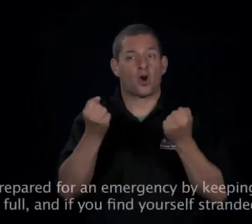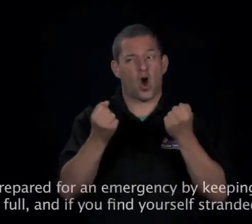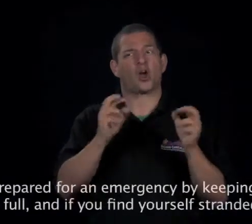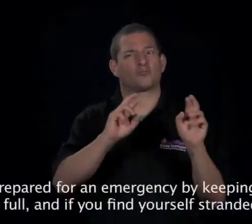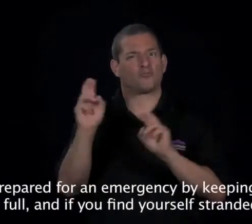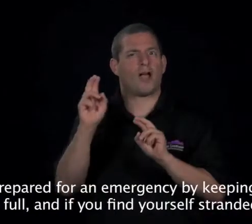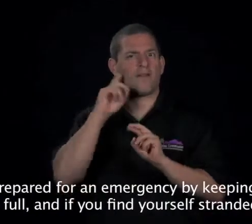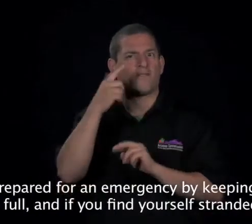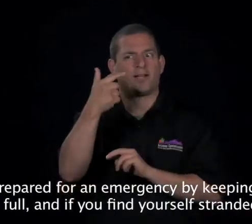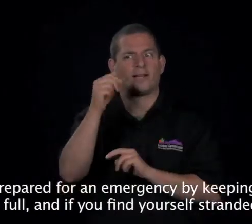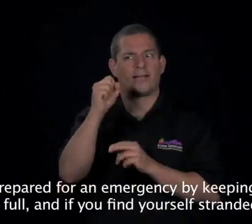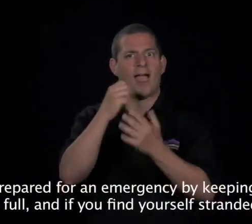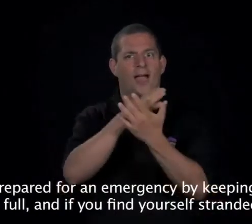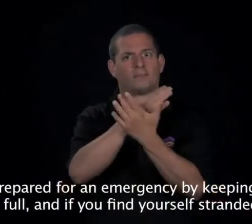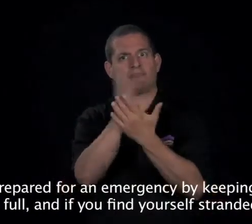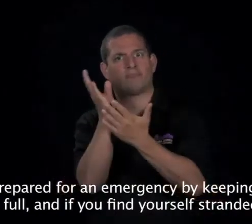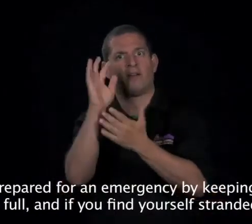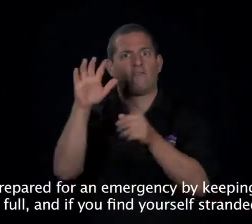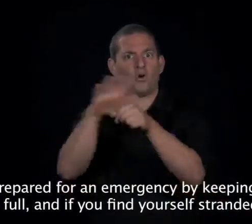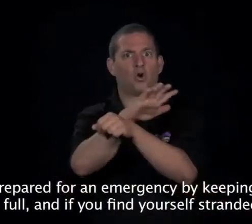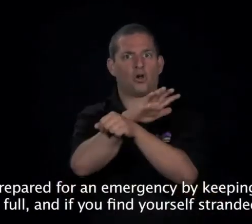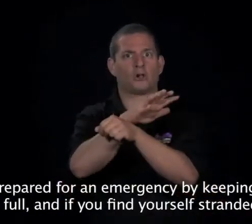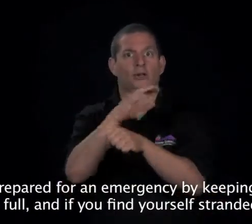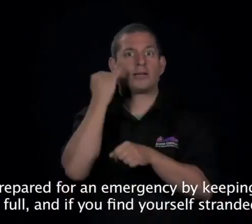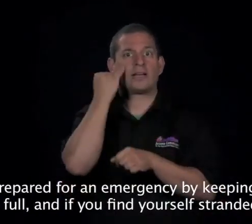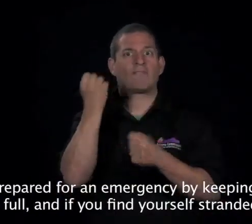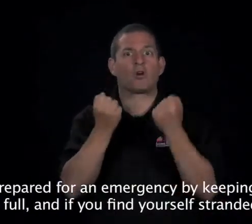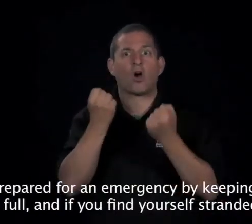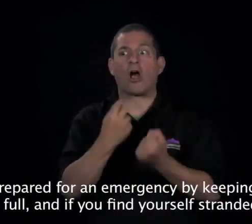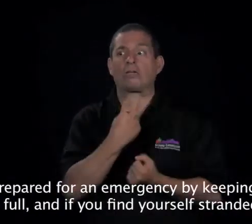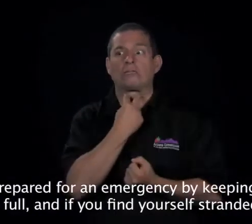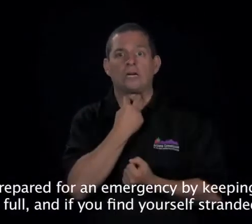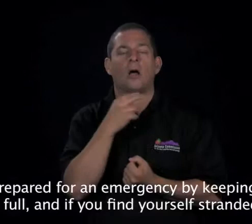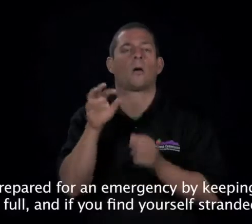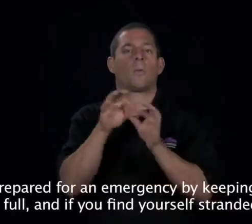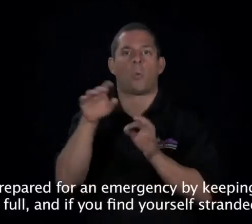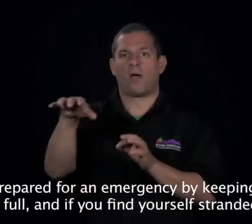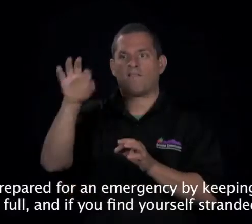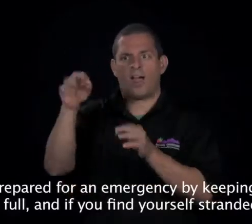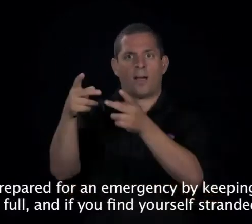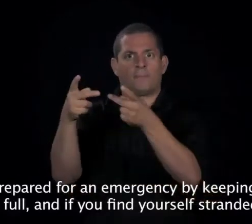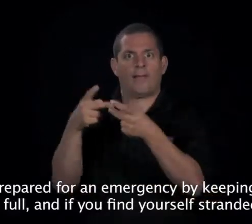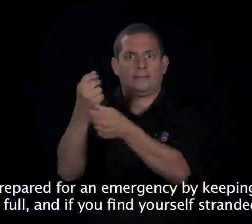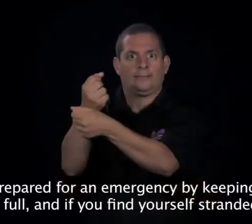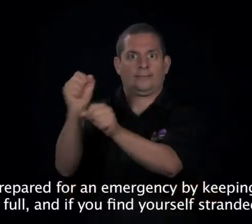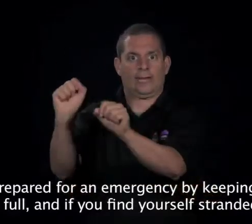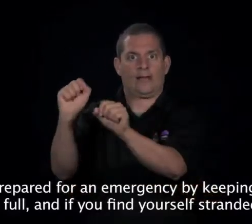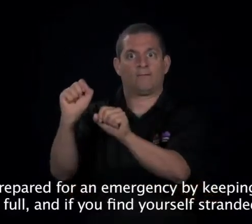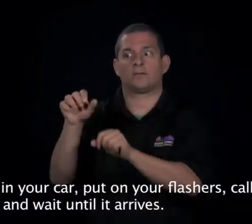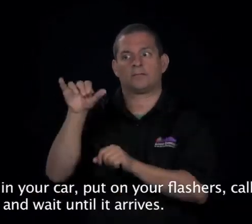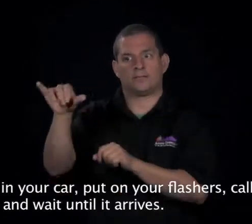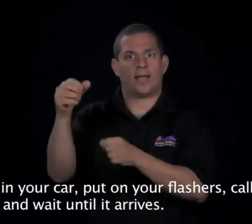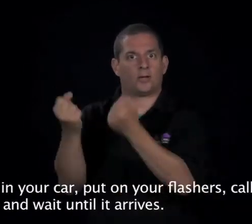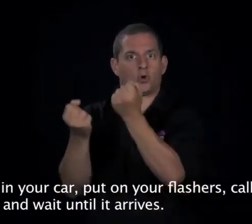Be prepared for an emergency by keeping your gas tank full, and if you find yourself stranded, be safe and stay in your